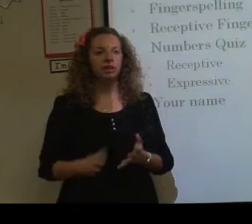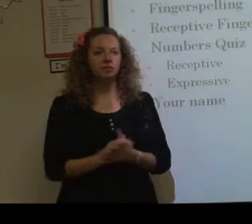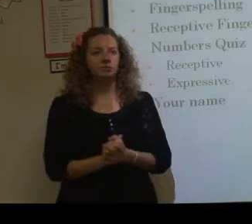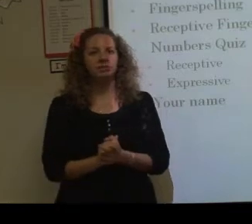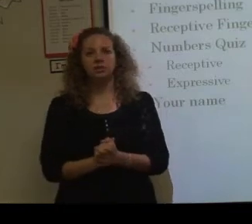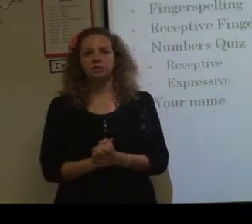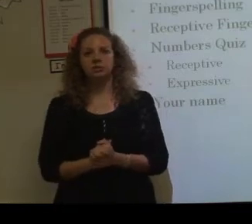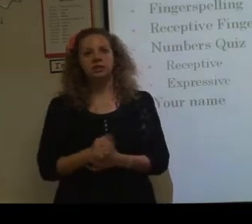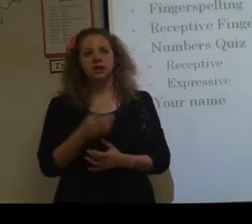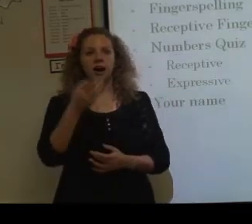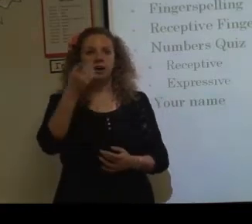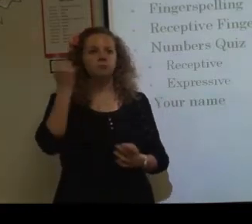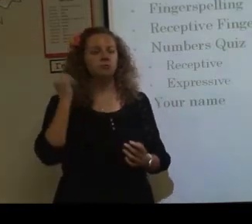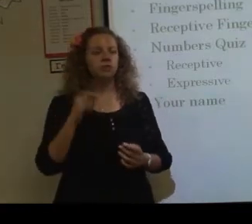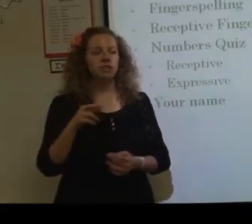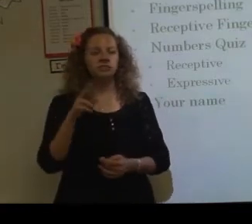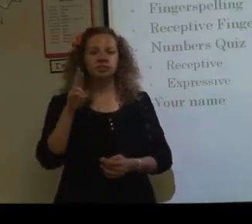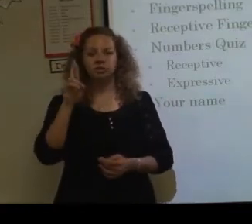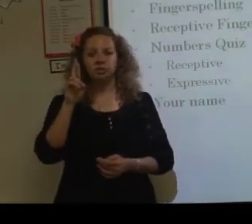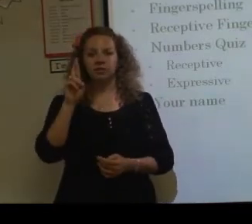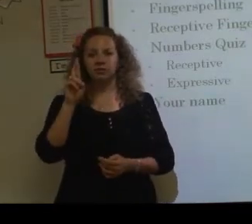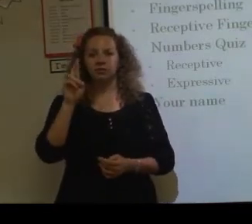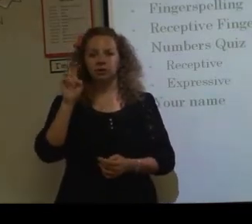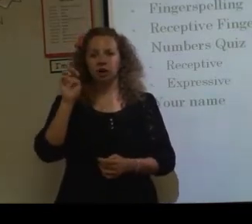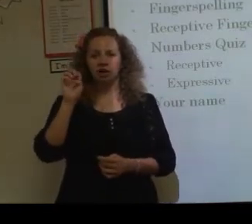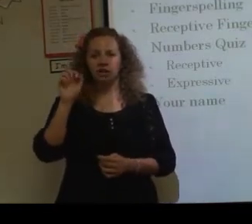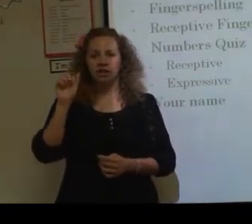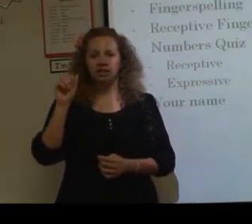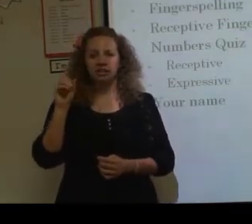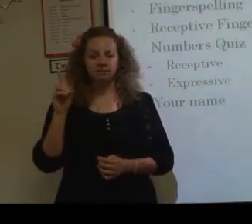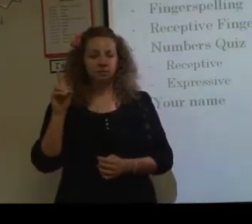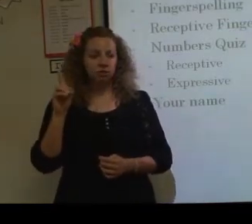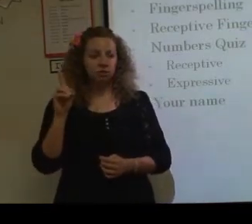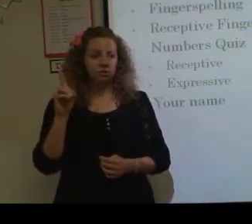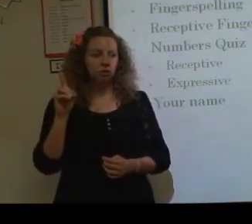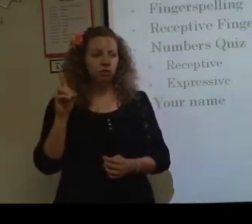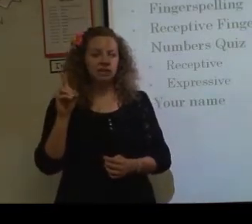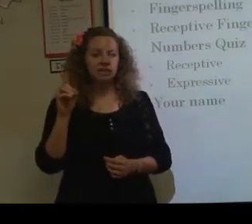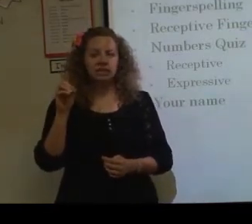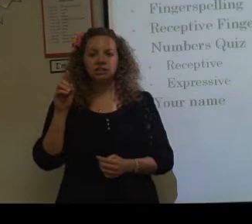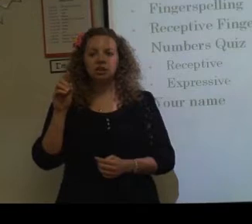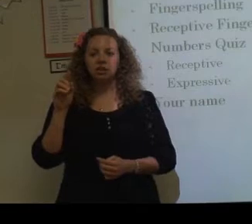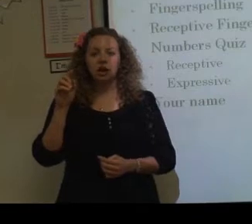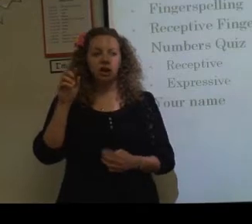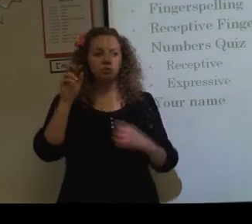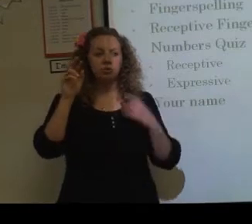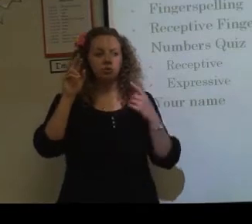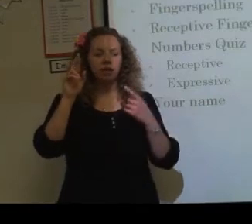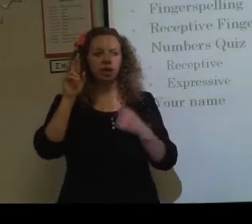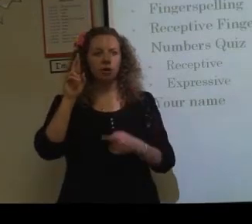like if I was going to do read, so if I was doing R-E-A-D, so if you're looking at this, I don't want you to look at it and go,